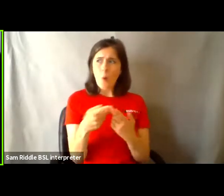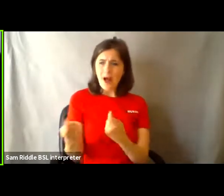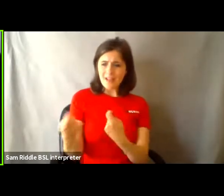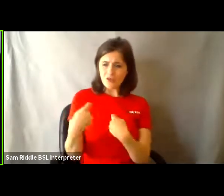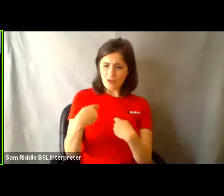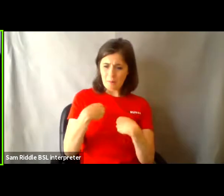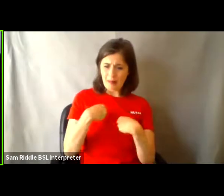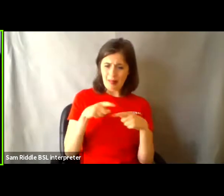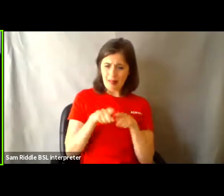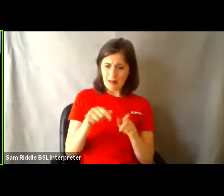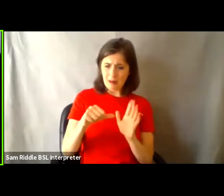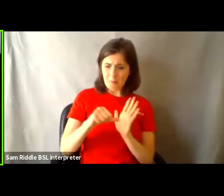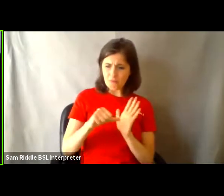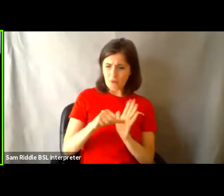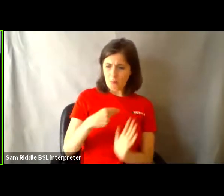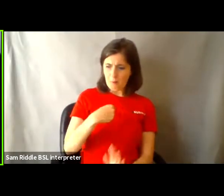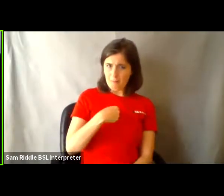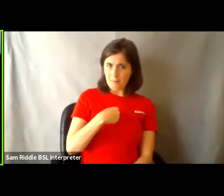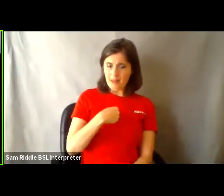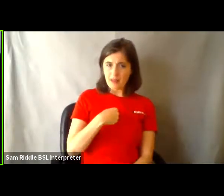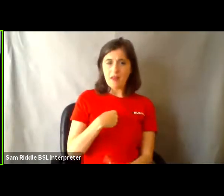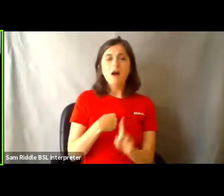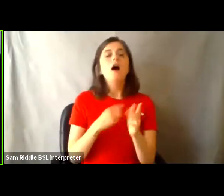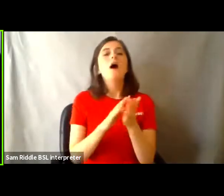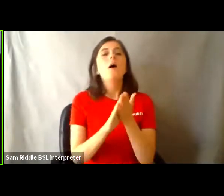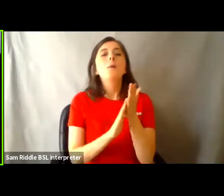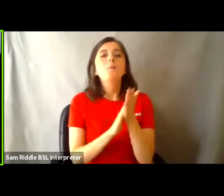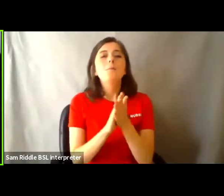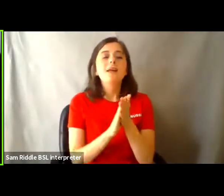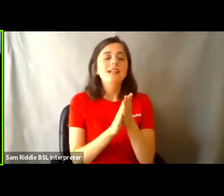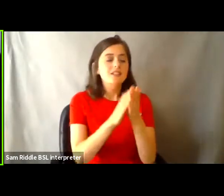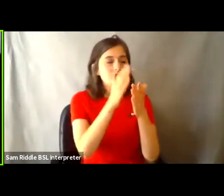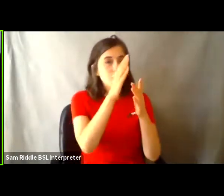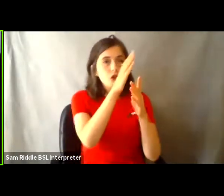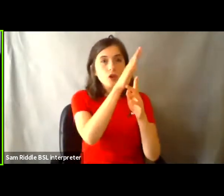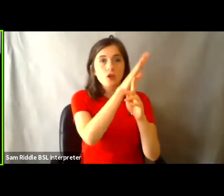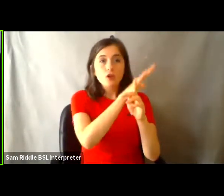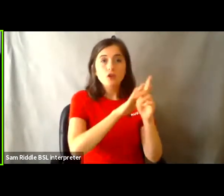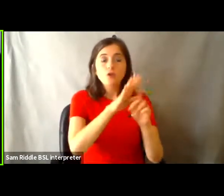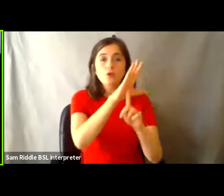wide enough to embrace our identity as well.